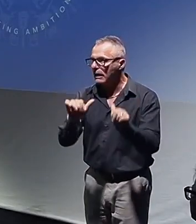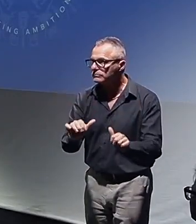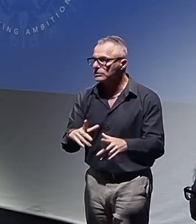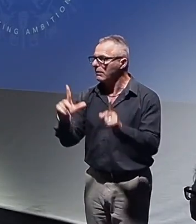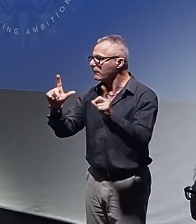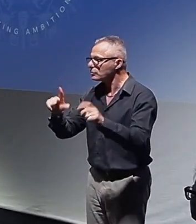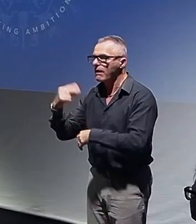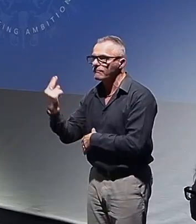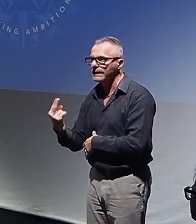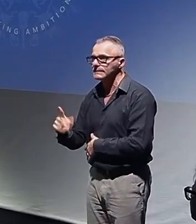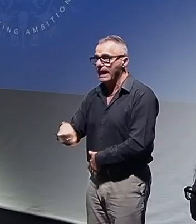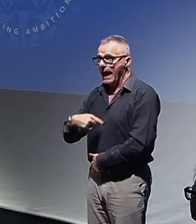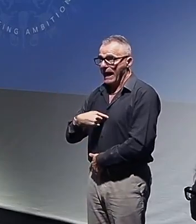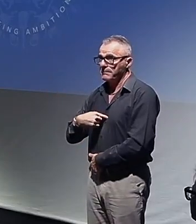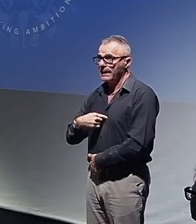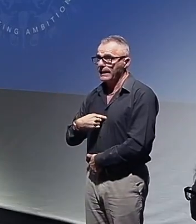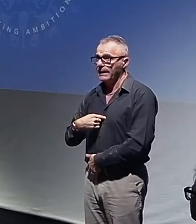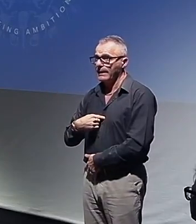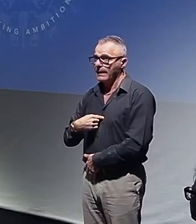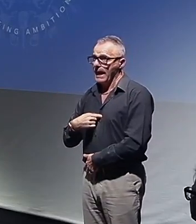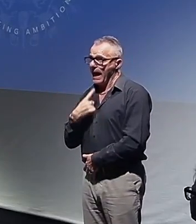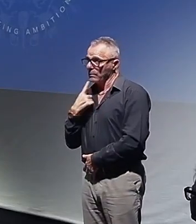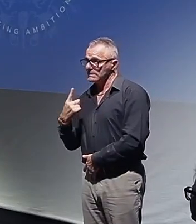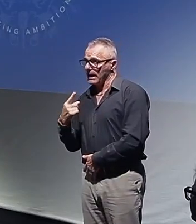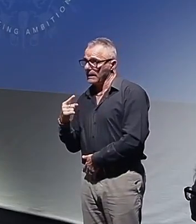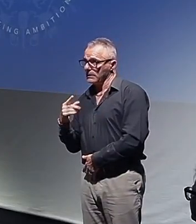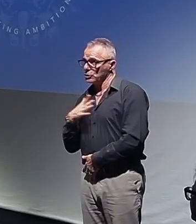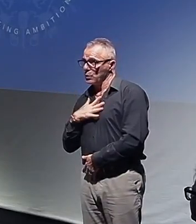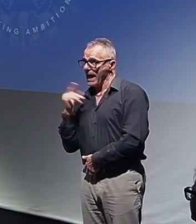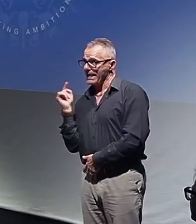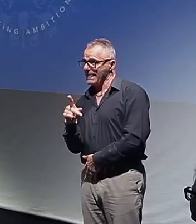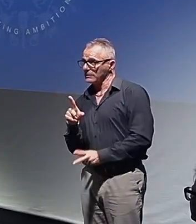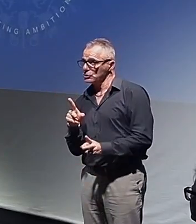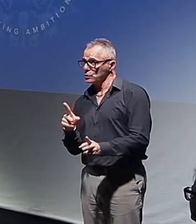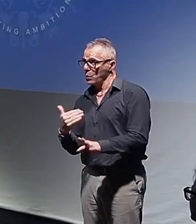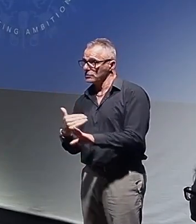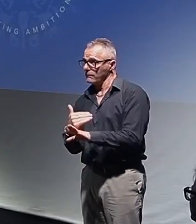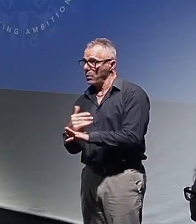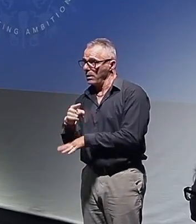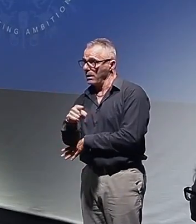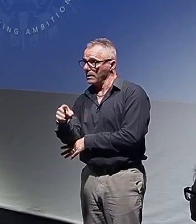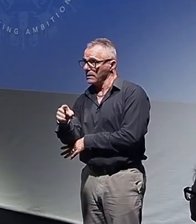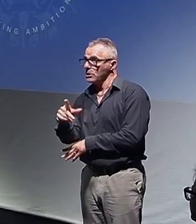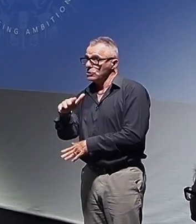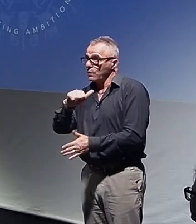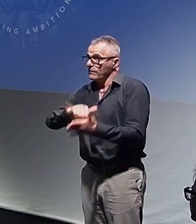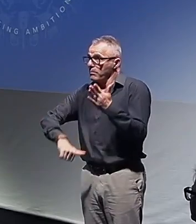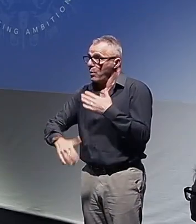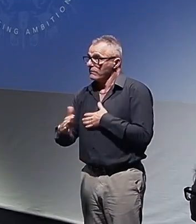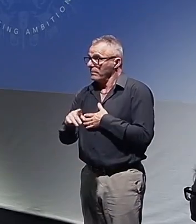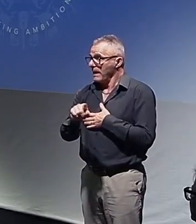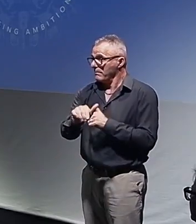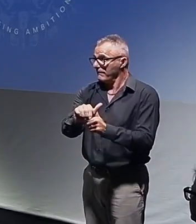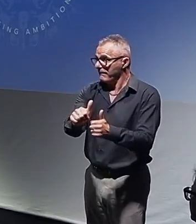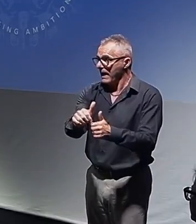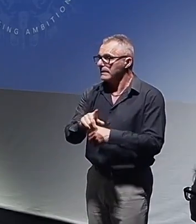photograph, a painting, and I can then go, okay, I think you like this sort of work. So if you bought an edition from there, brilliant. But if you're looking for something